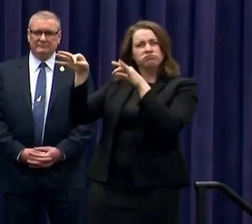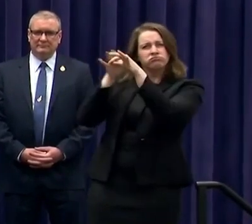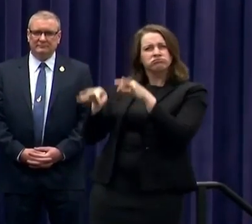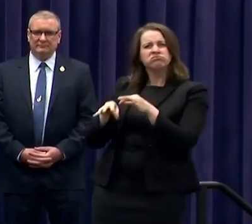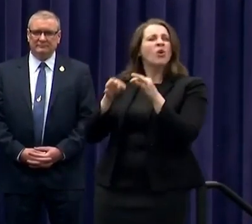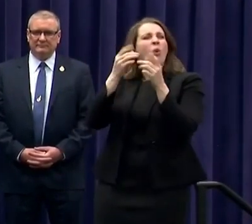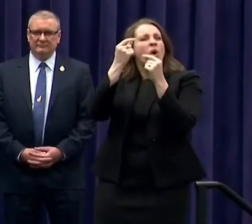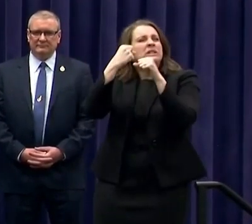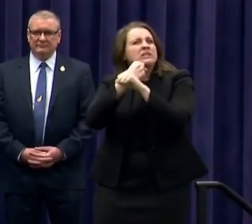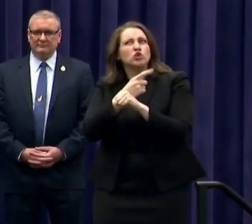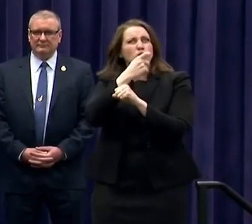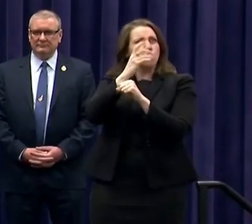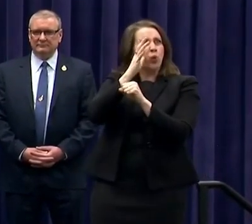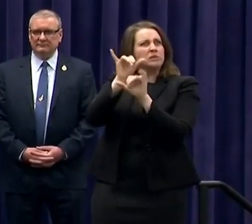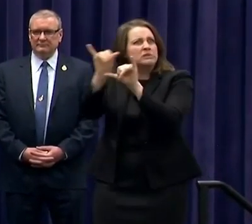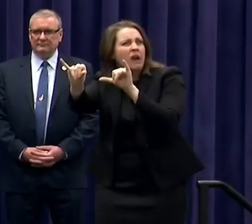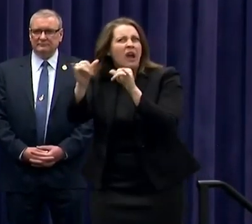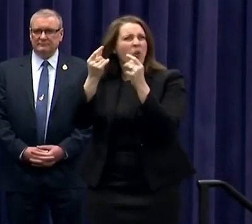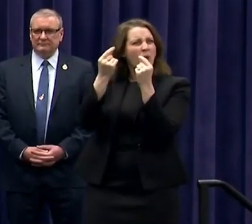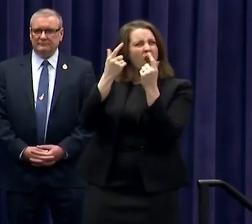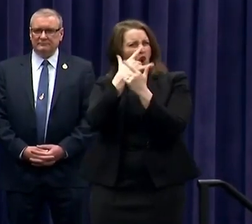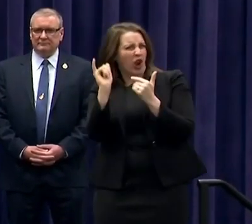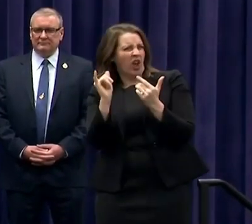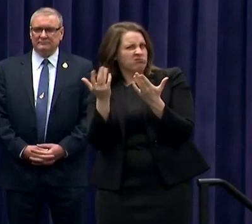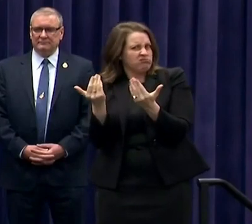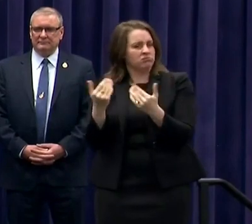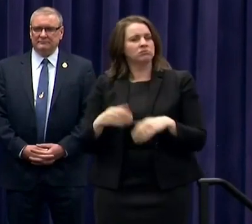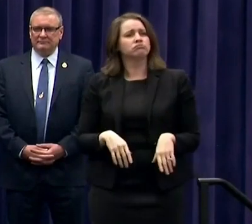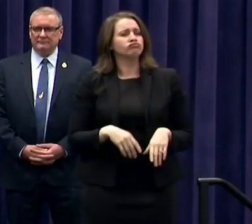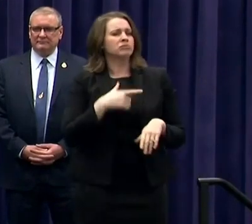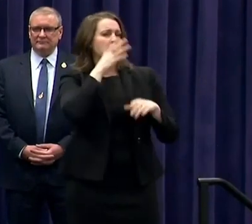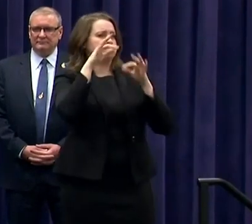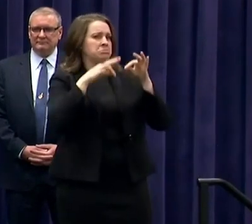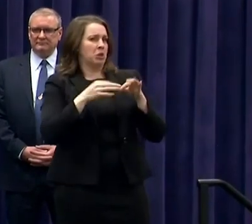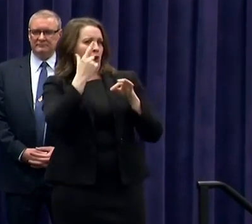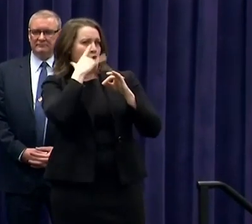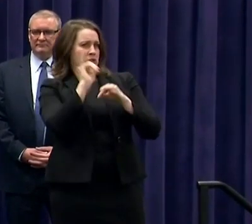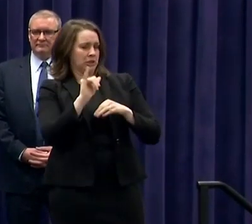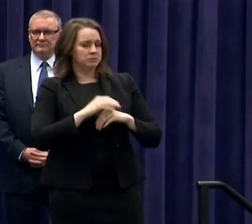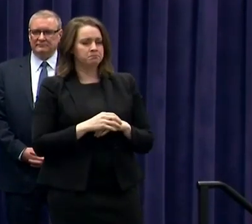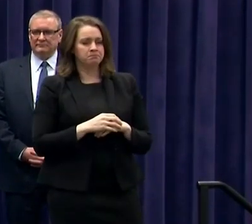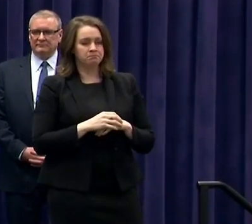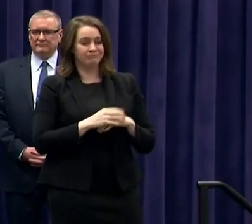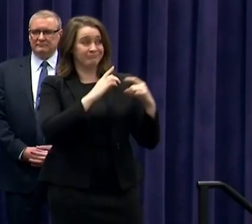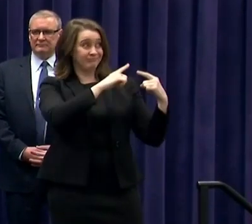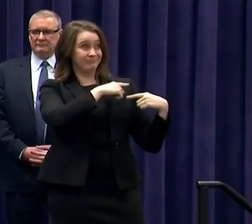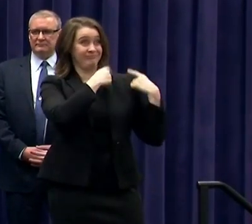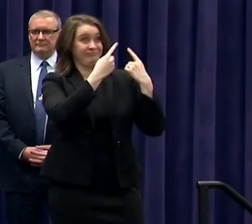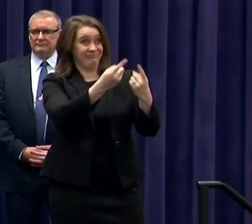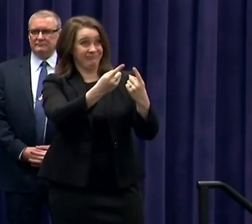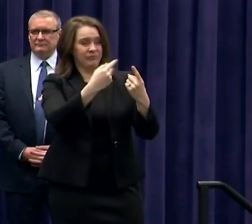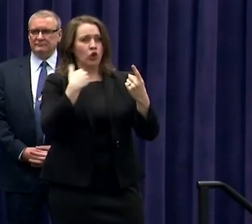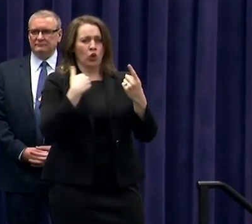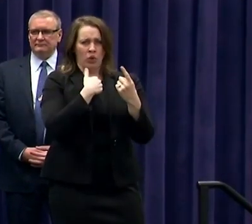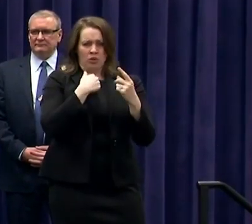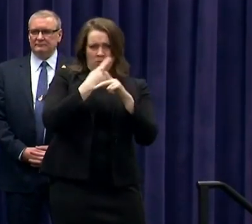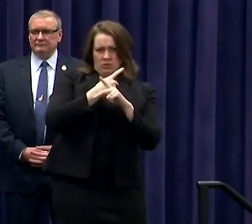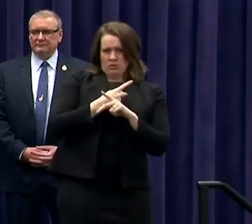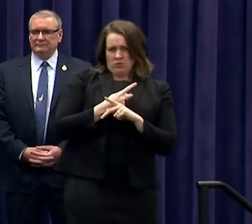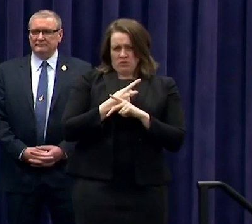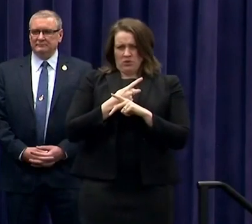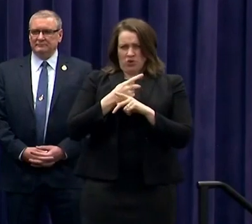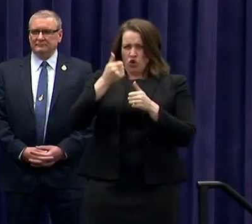numbers? So let me put it in context. Throughout this crisis, we've really been focused on three areas of high